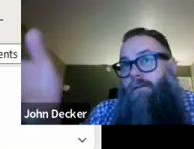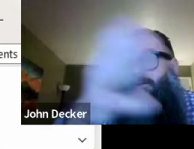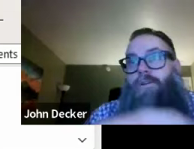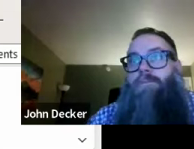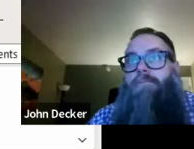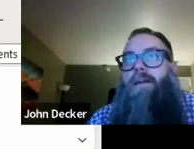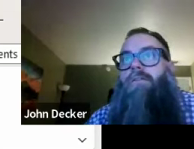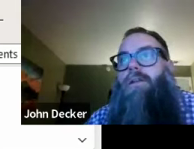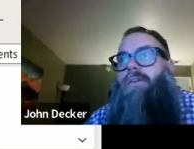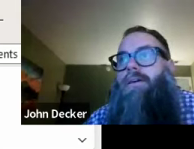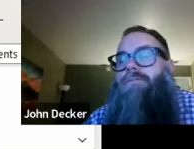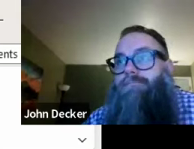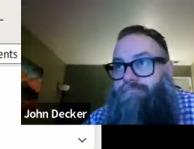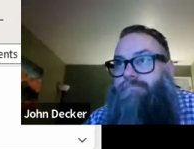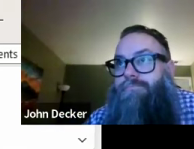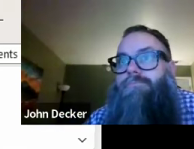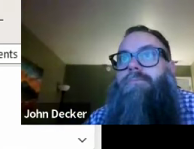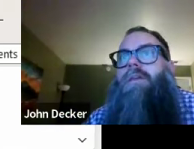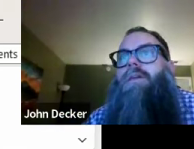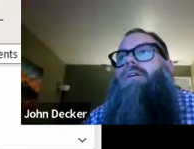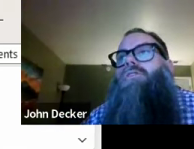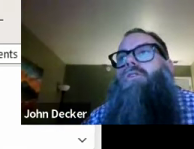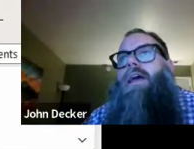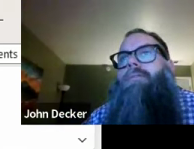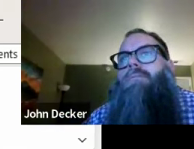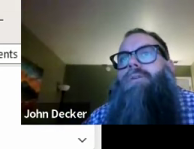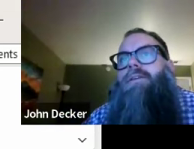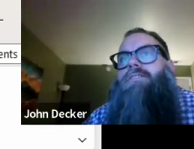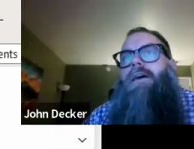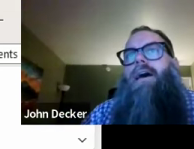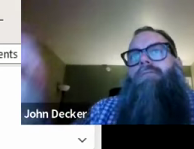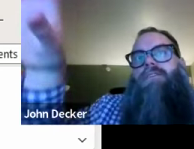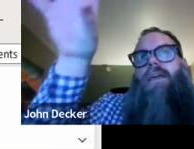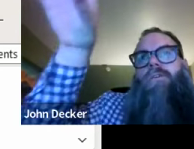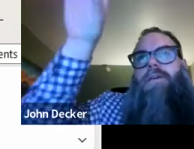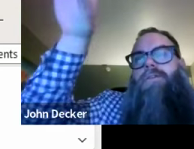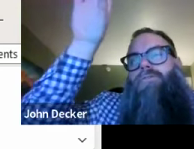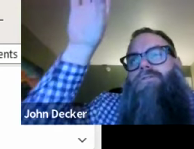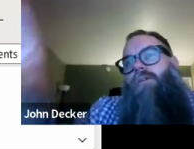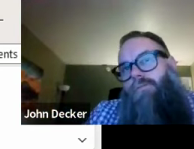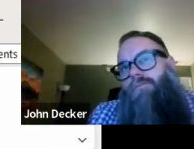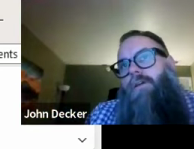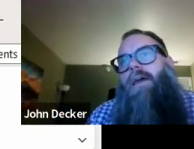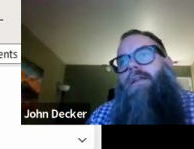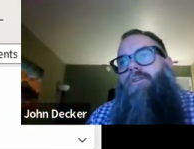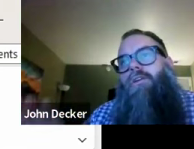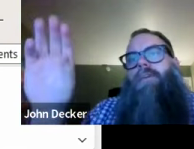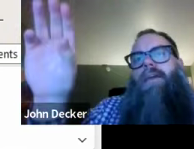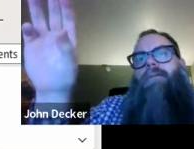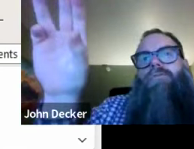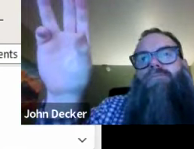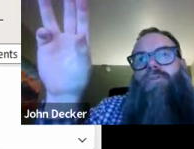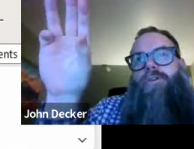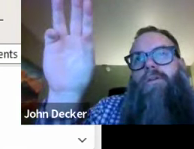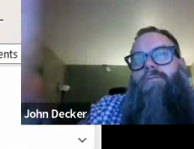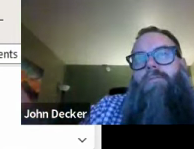like that, or respite provider or anything else. You're going to have an ability to have this calculator yourself, and you're going